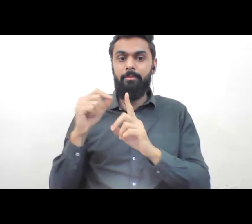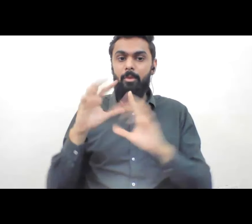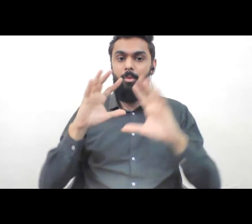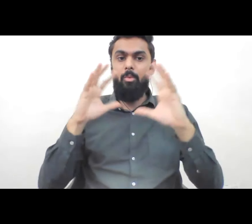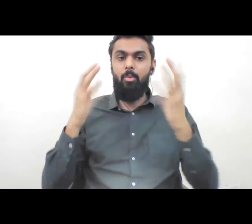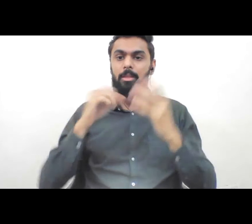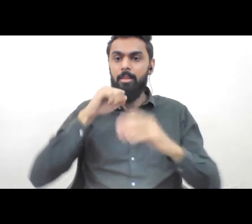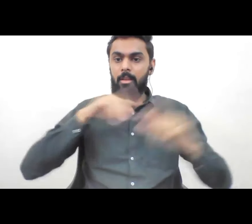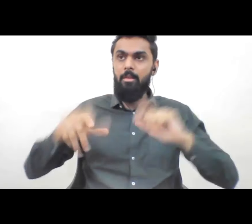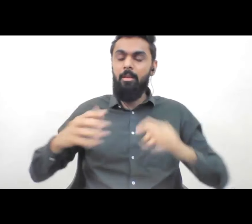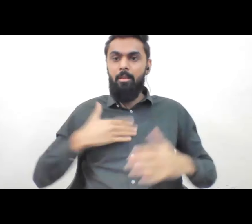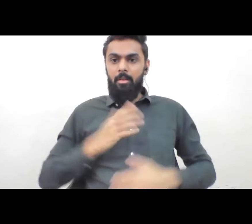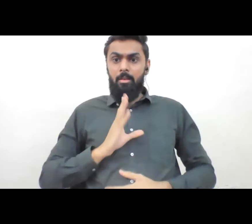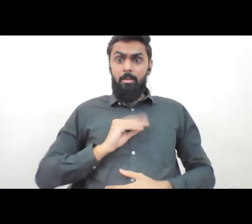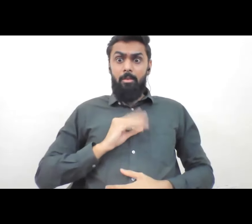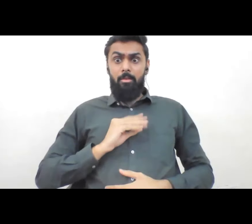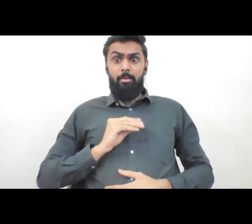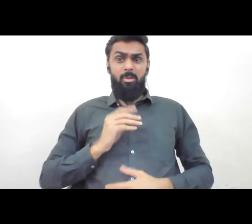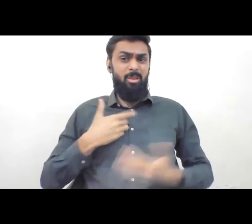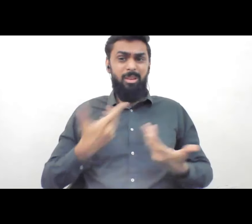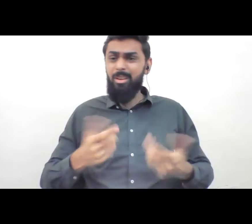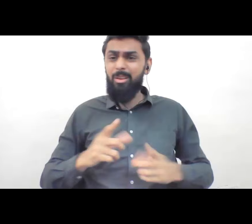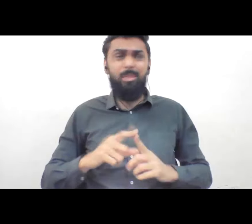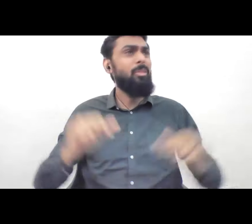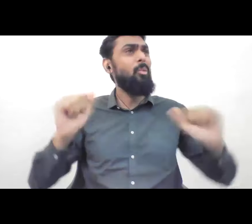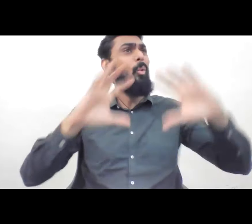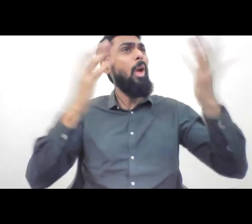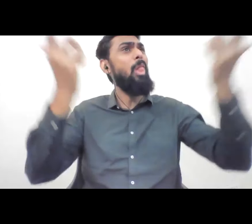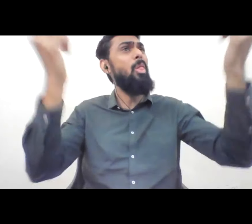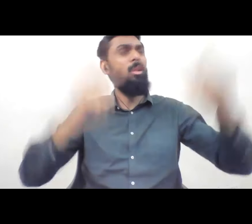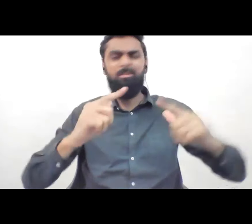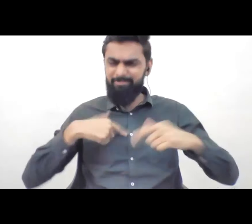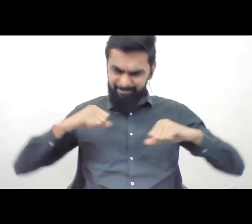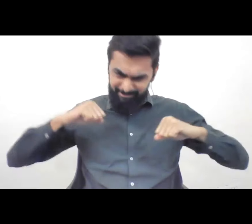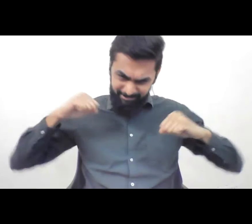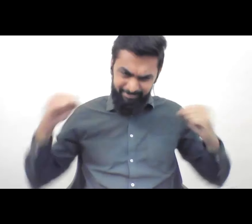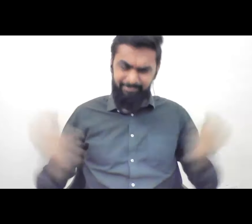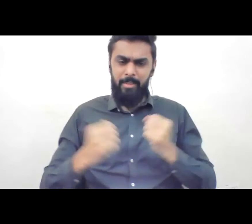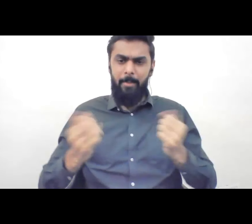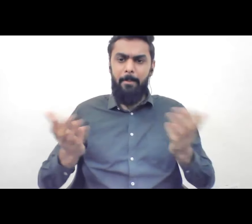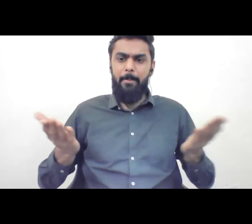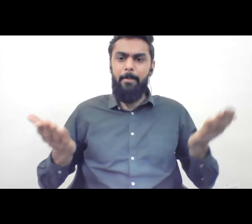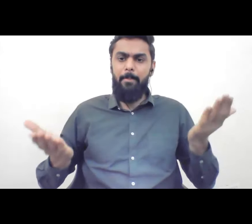young people are feeling. They feel they can't do anything. So we have to somehow strike a balance with